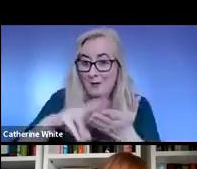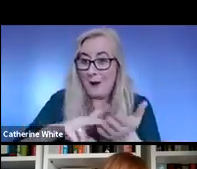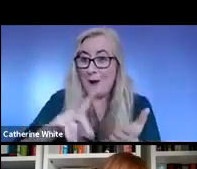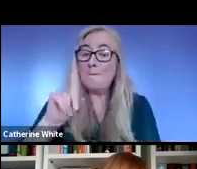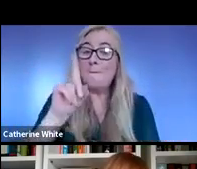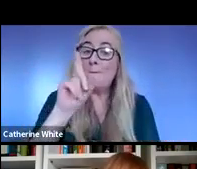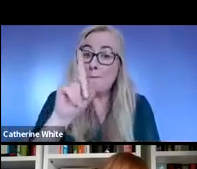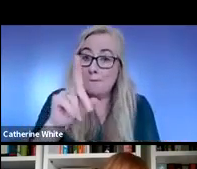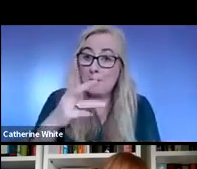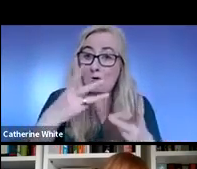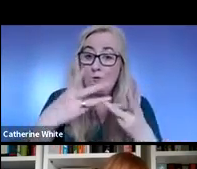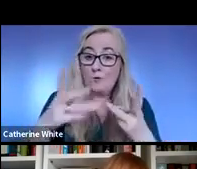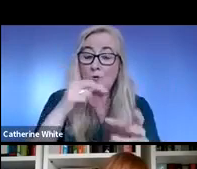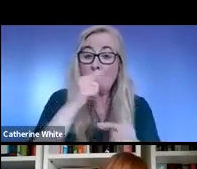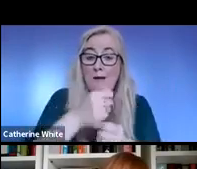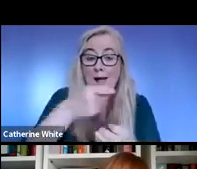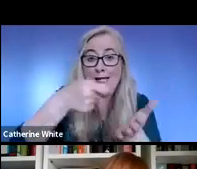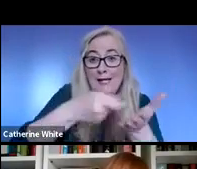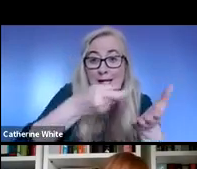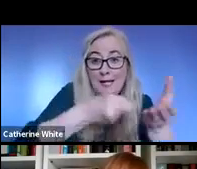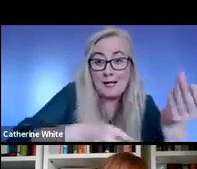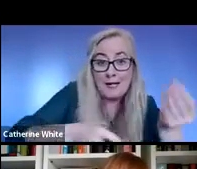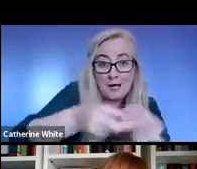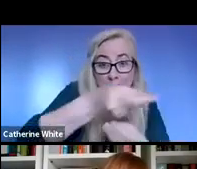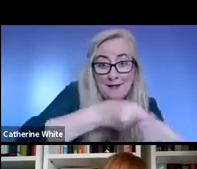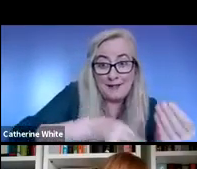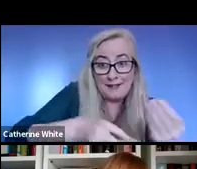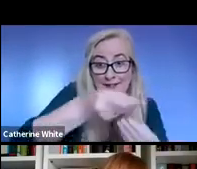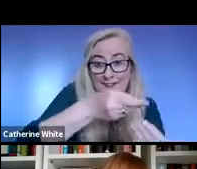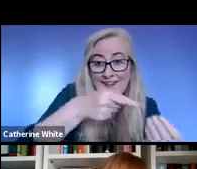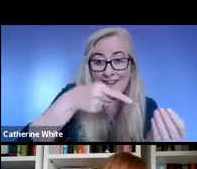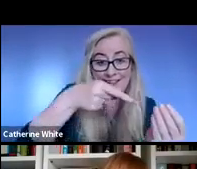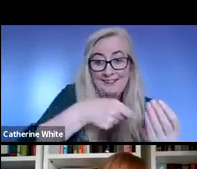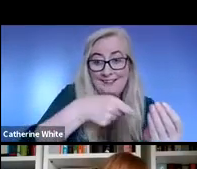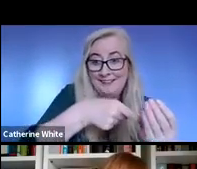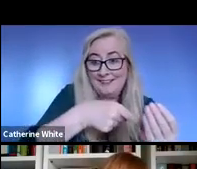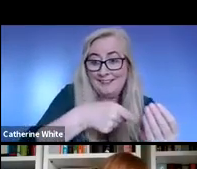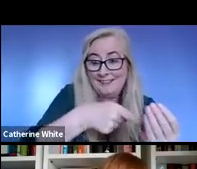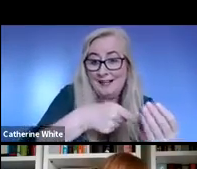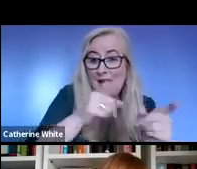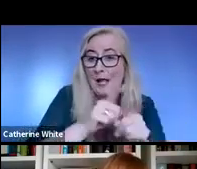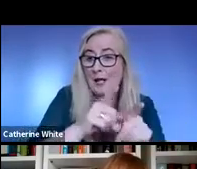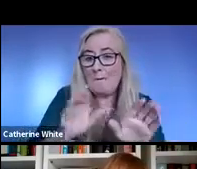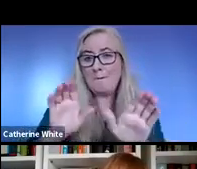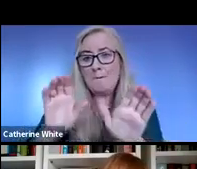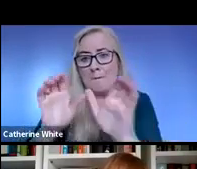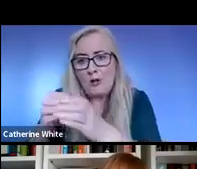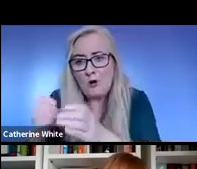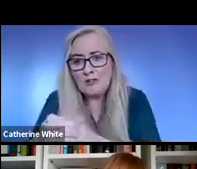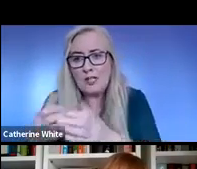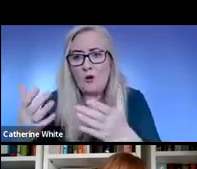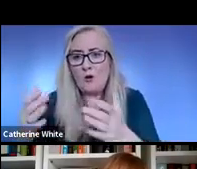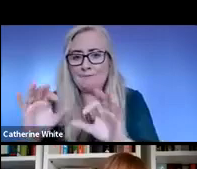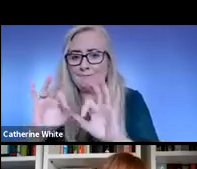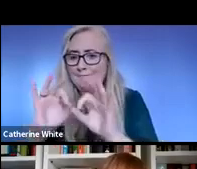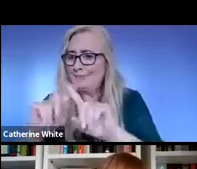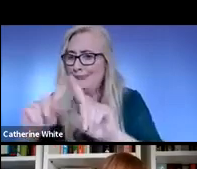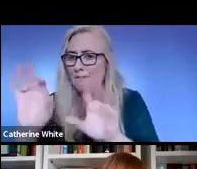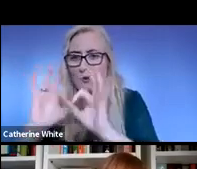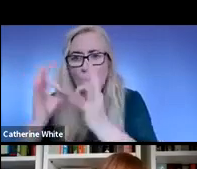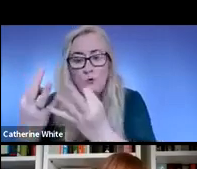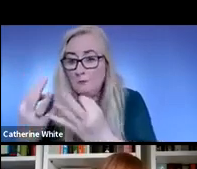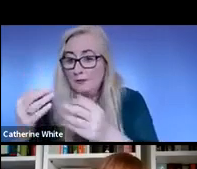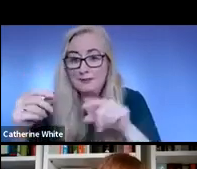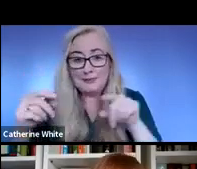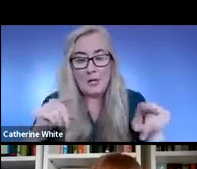when we talk about the economy and we talk about it something that is other, particularly to minority or to marginalized groups, what we are not